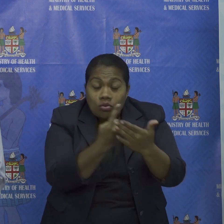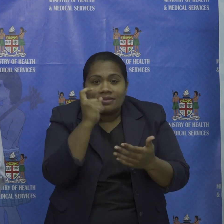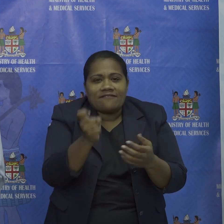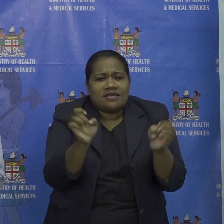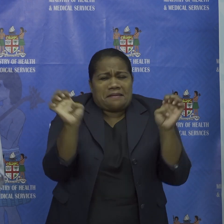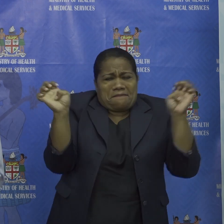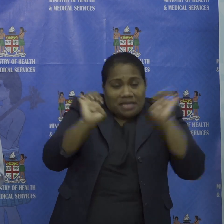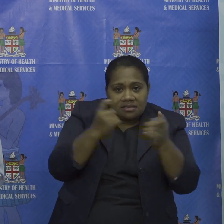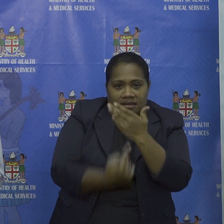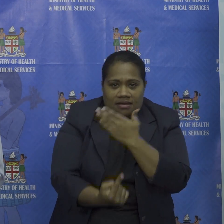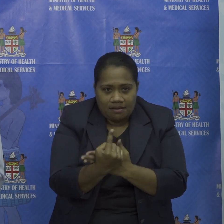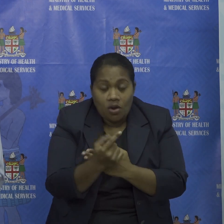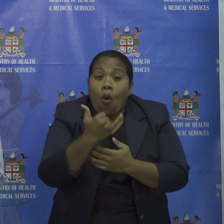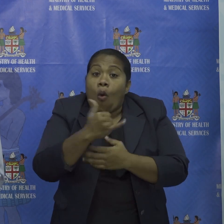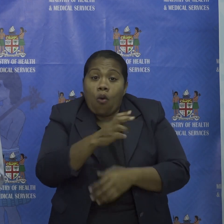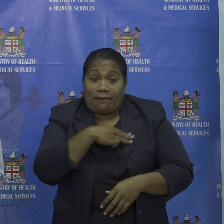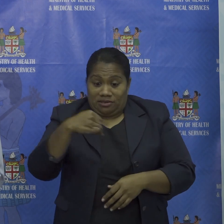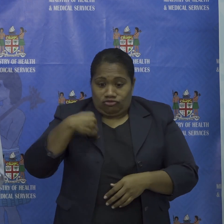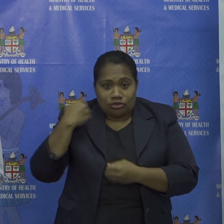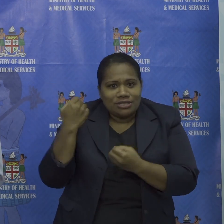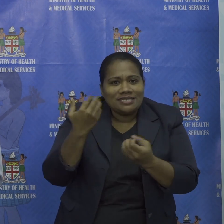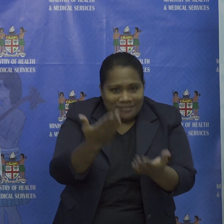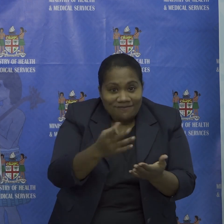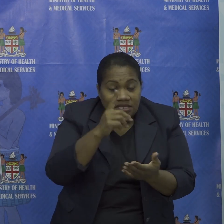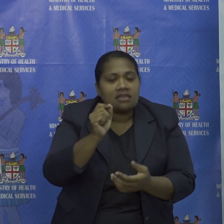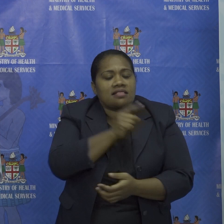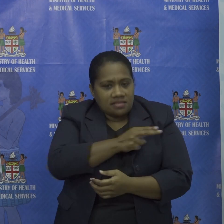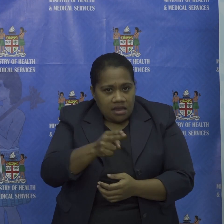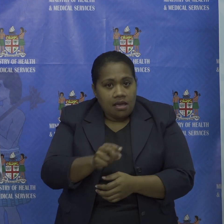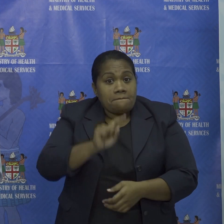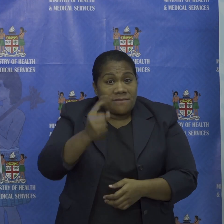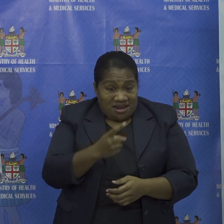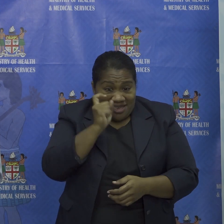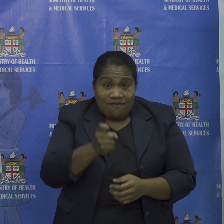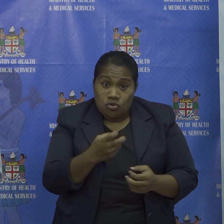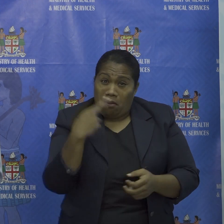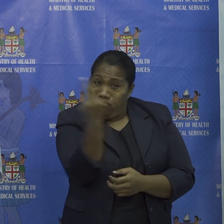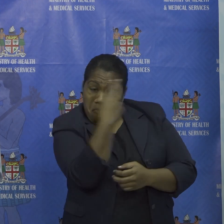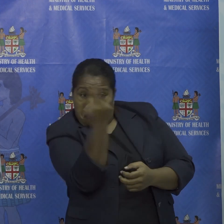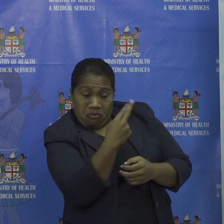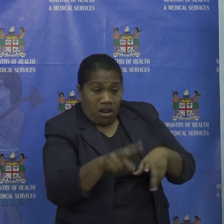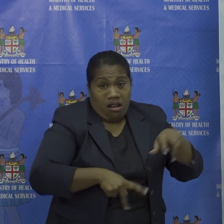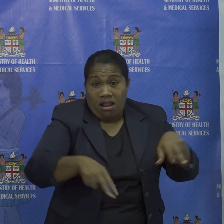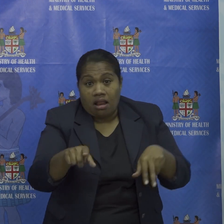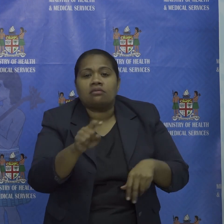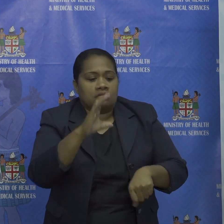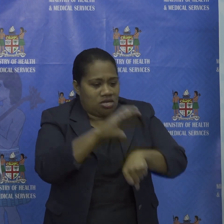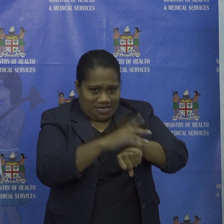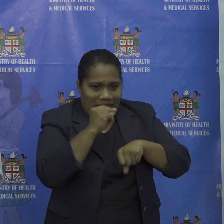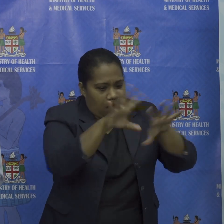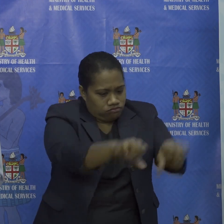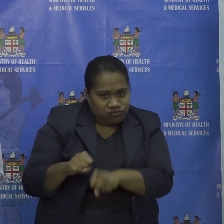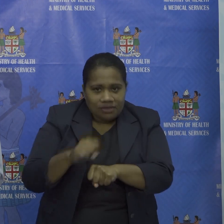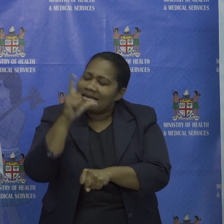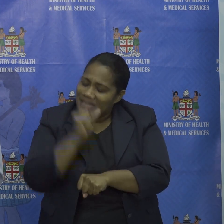special clearance. It will be considered an offense and the police will arrest you. For the rest of Fiji, essential